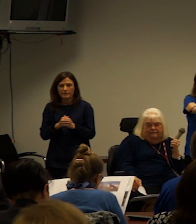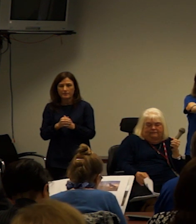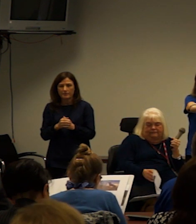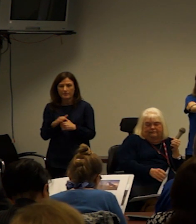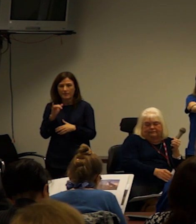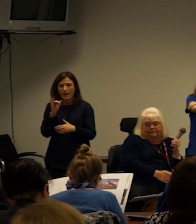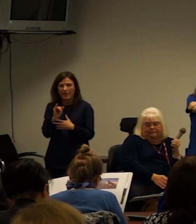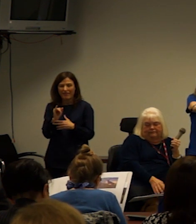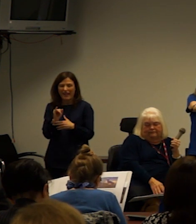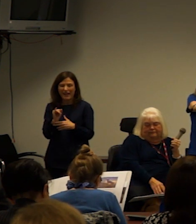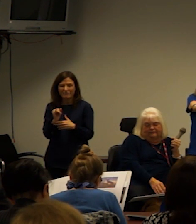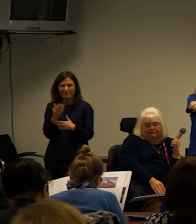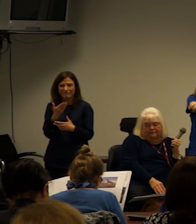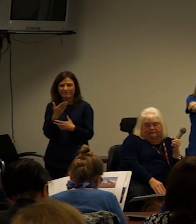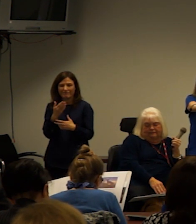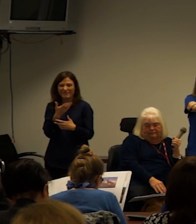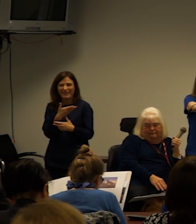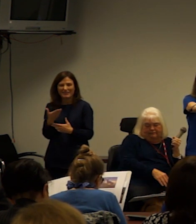dumping that stuff,